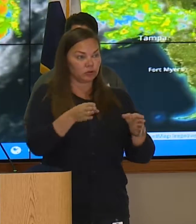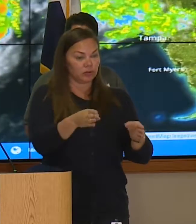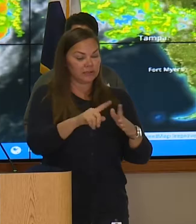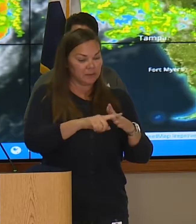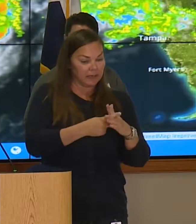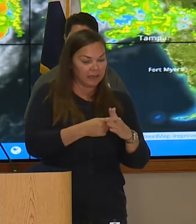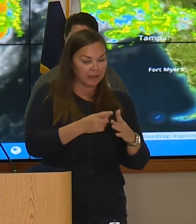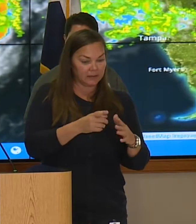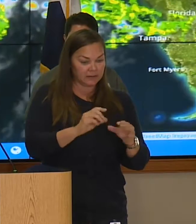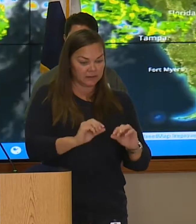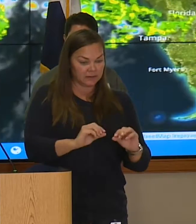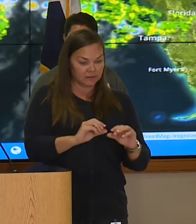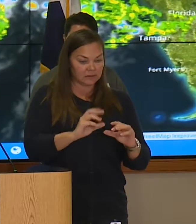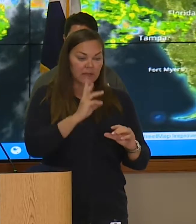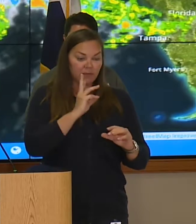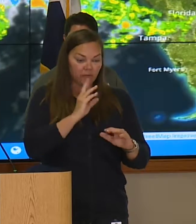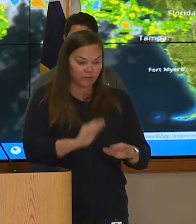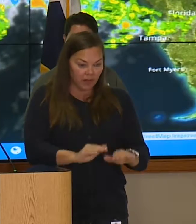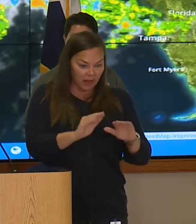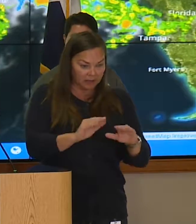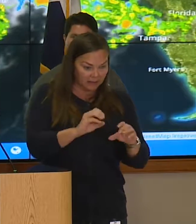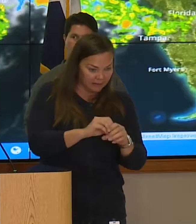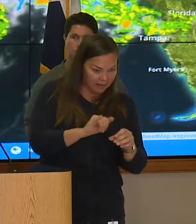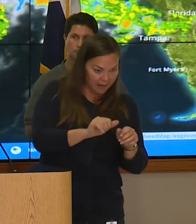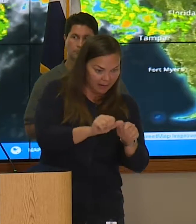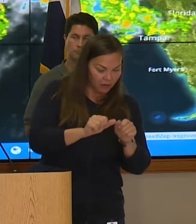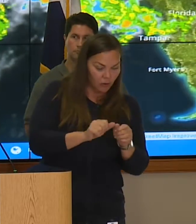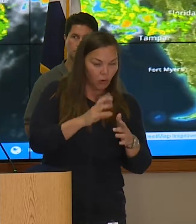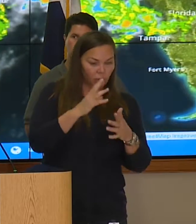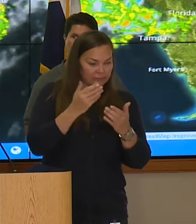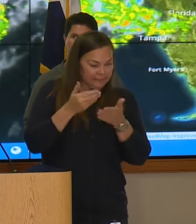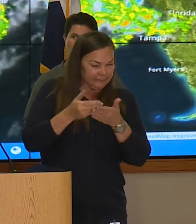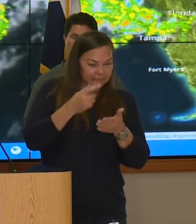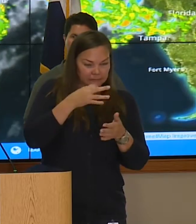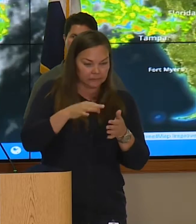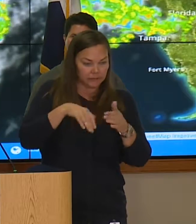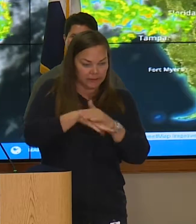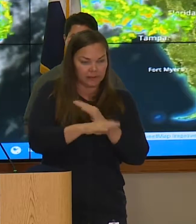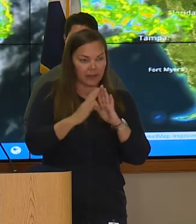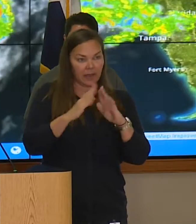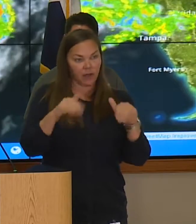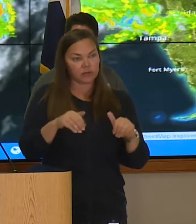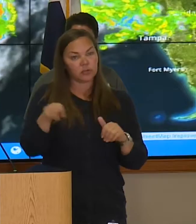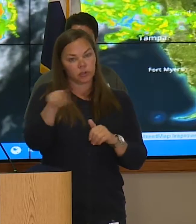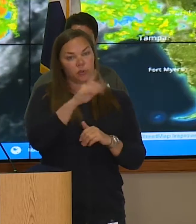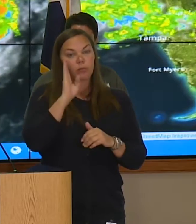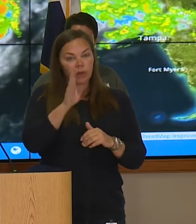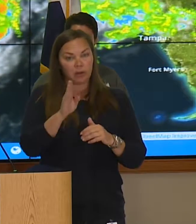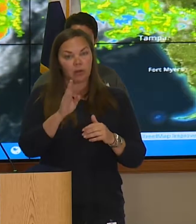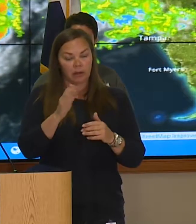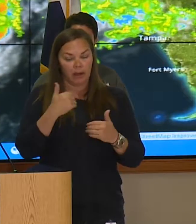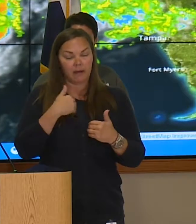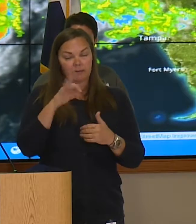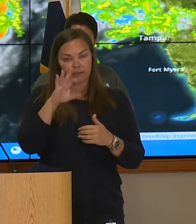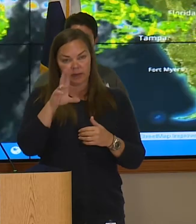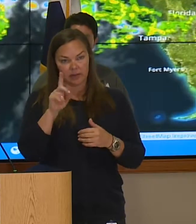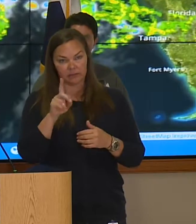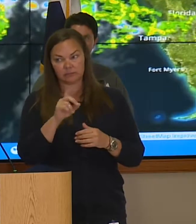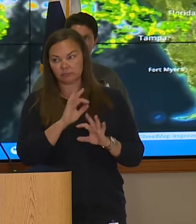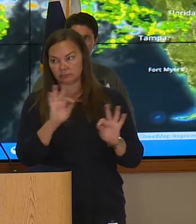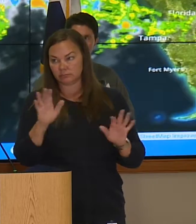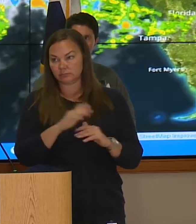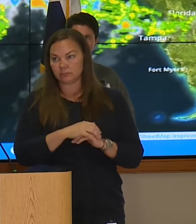beginning to flood in these areas, or it is very close to getting into your house, you will be flooding.